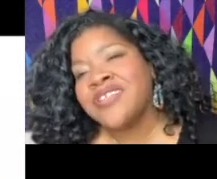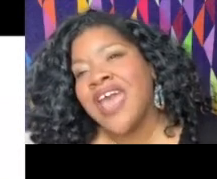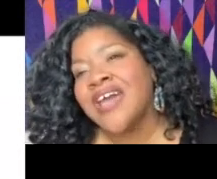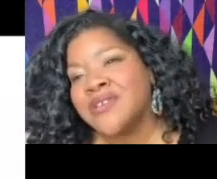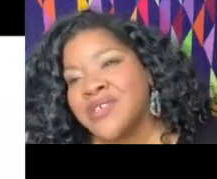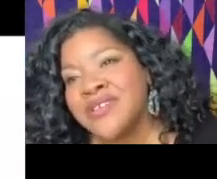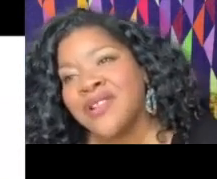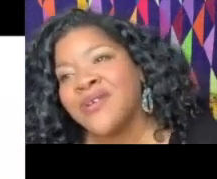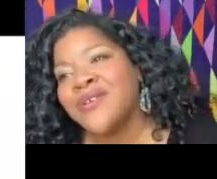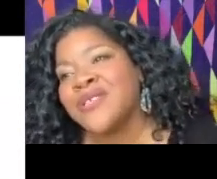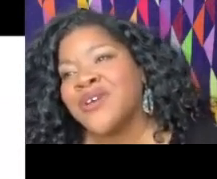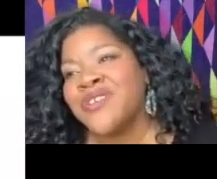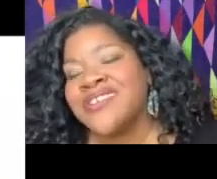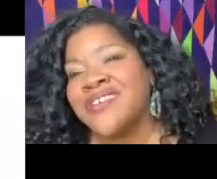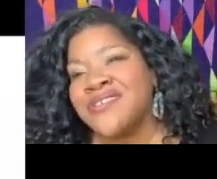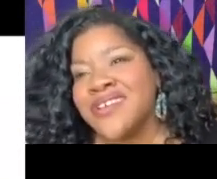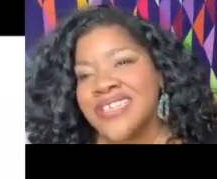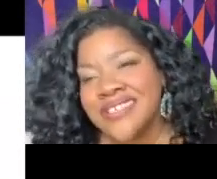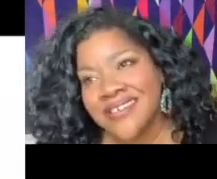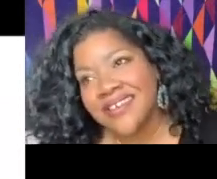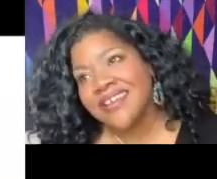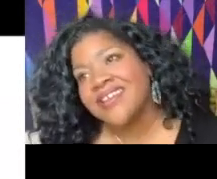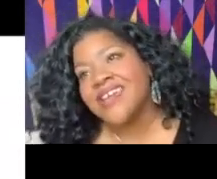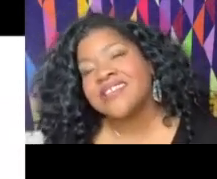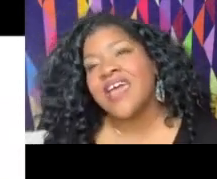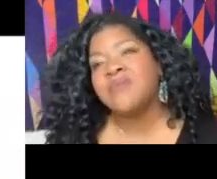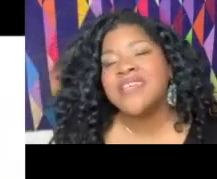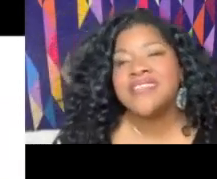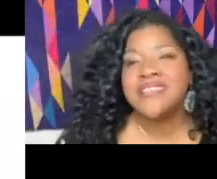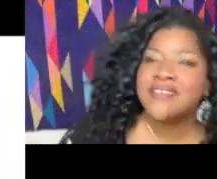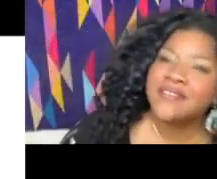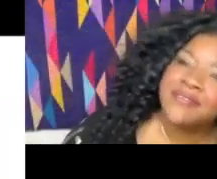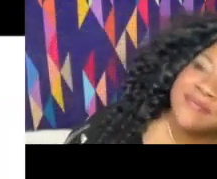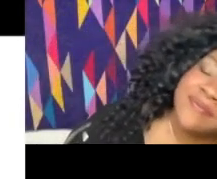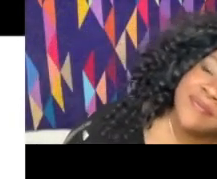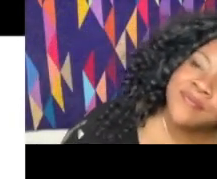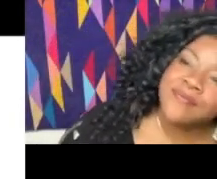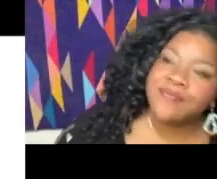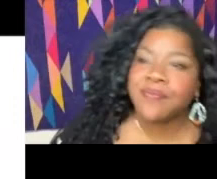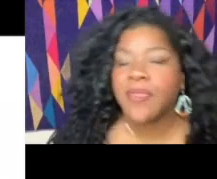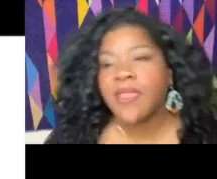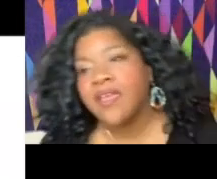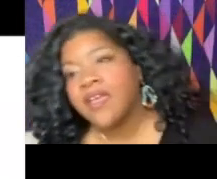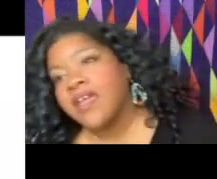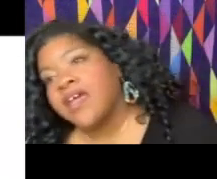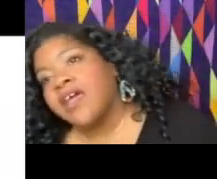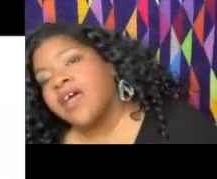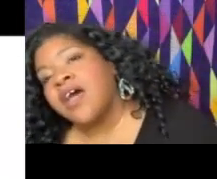if your task was to cloak yourself in tenderness? Next slide, please.